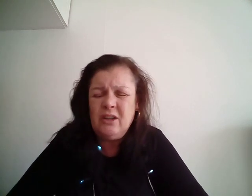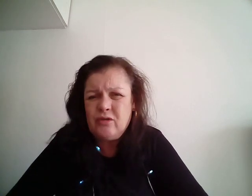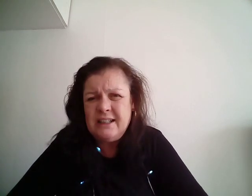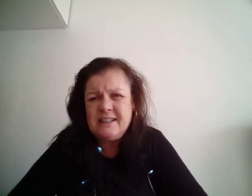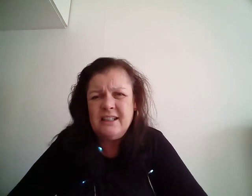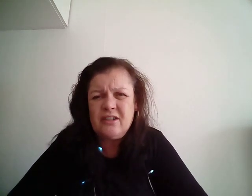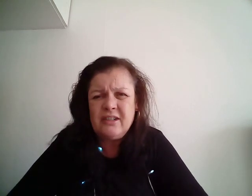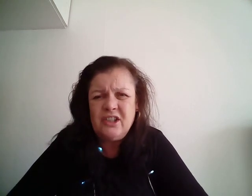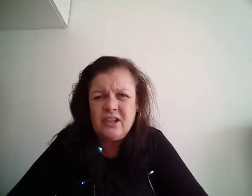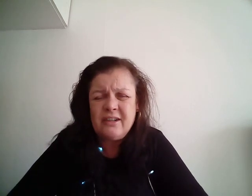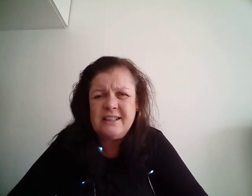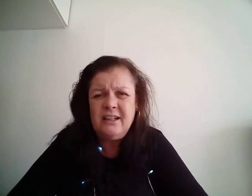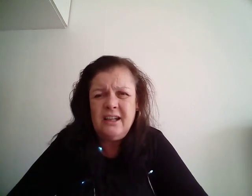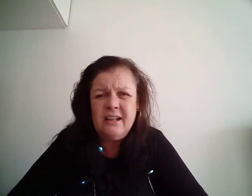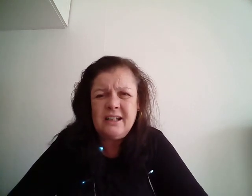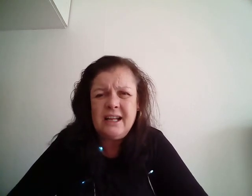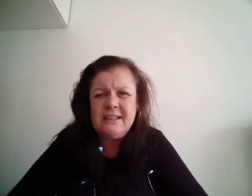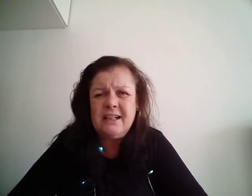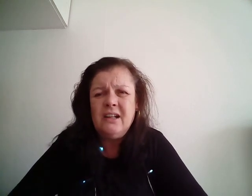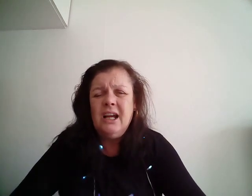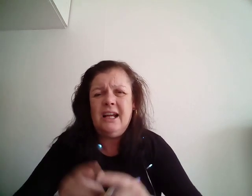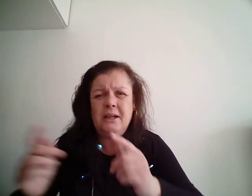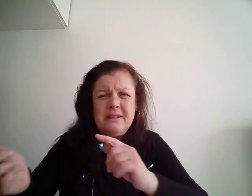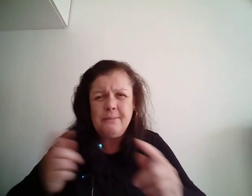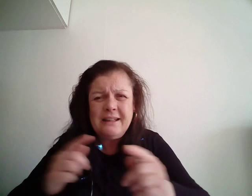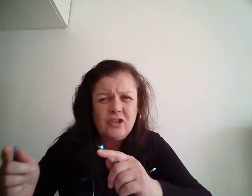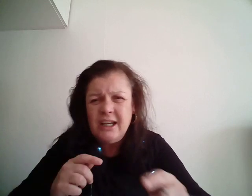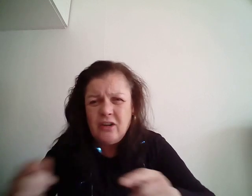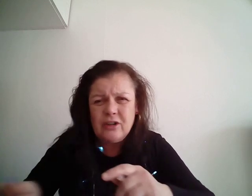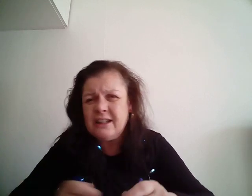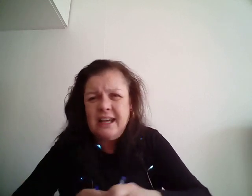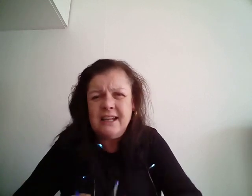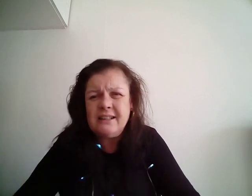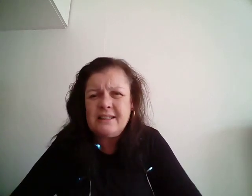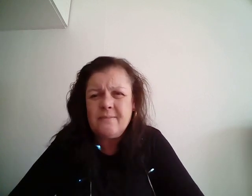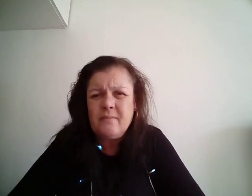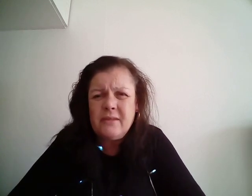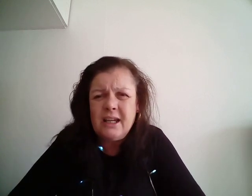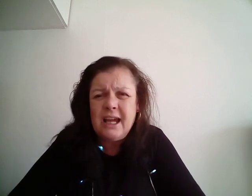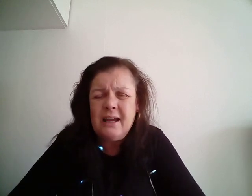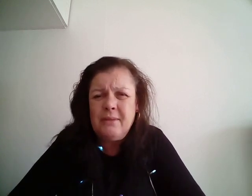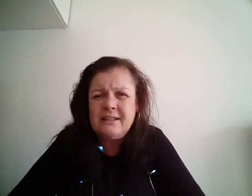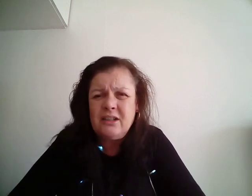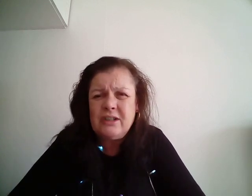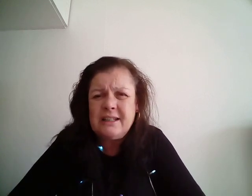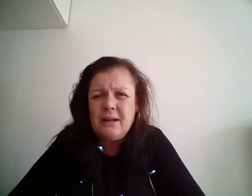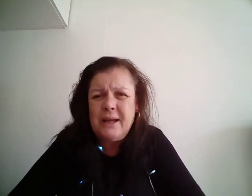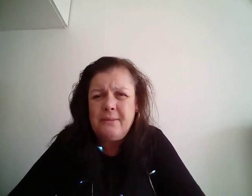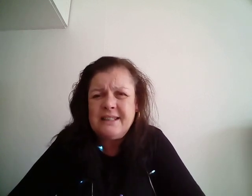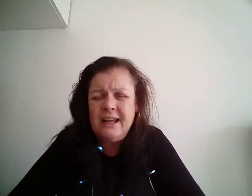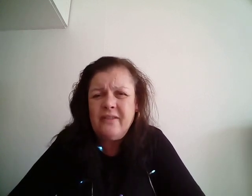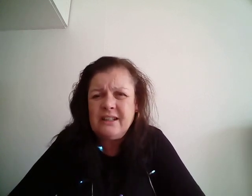putrid little creature cretin in Canada. And he was mentioning other things, okay, My Delicious Little Babies, in this